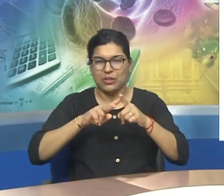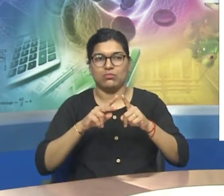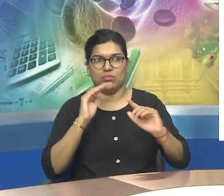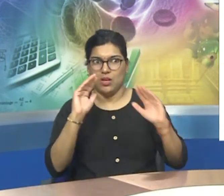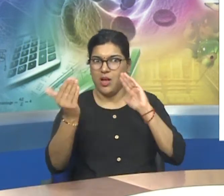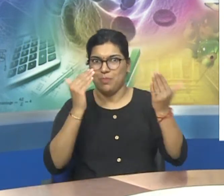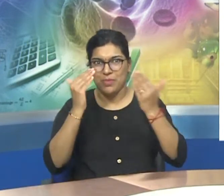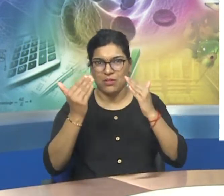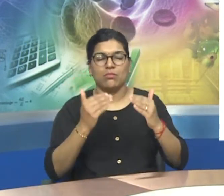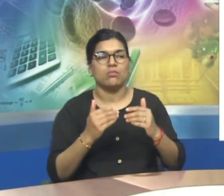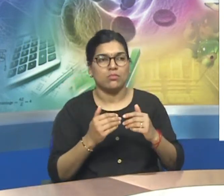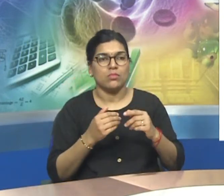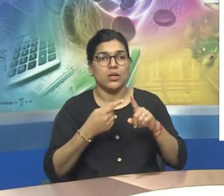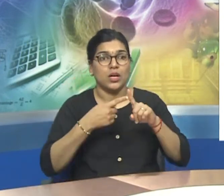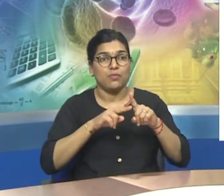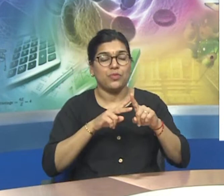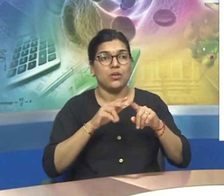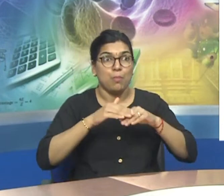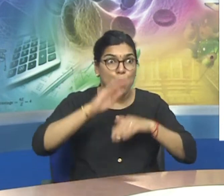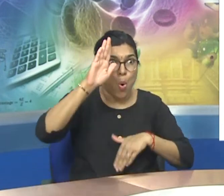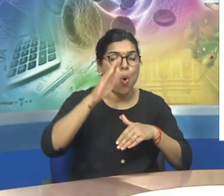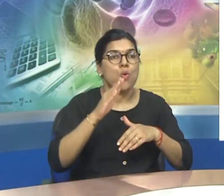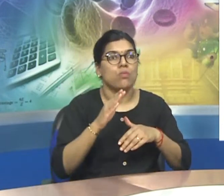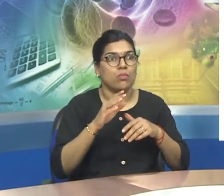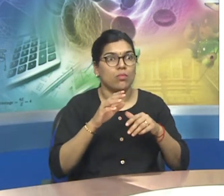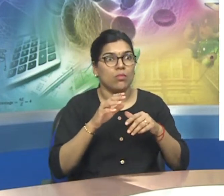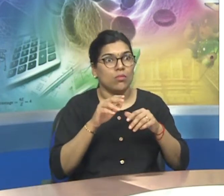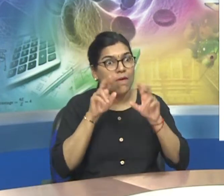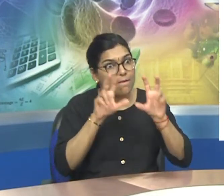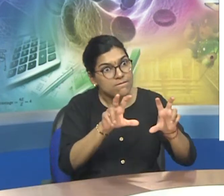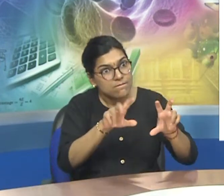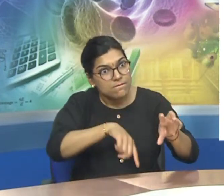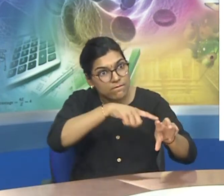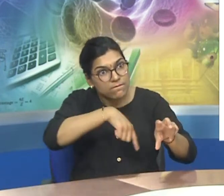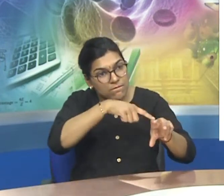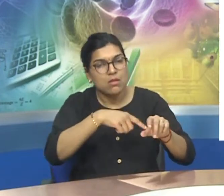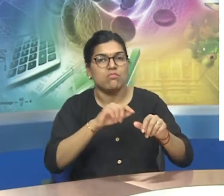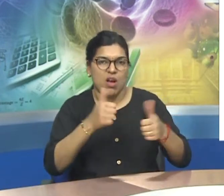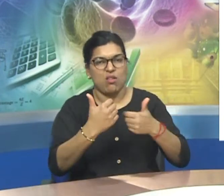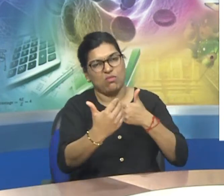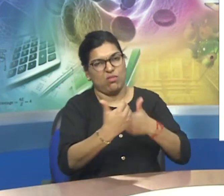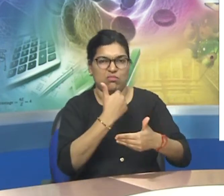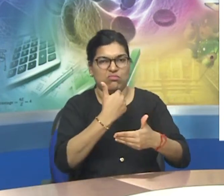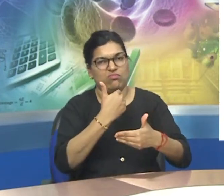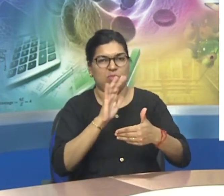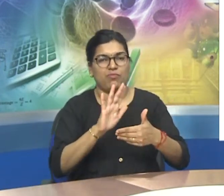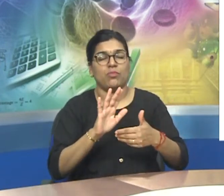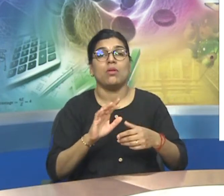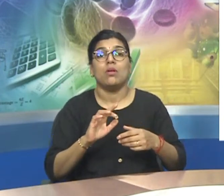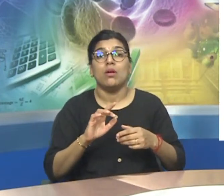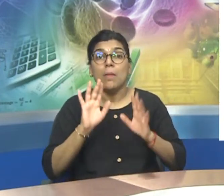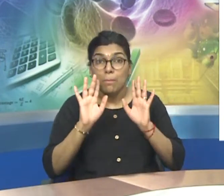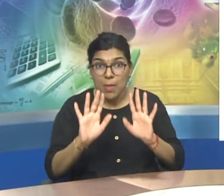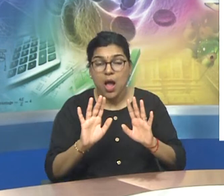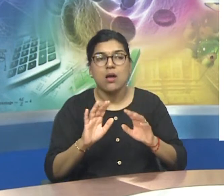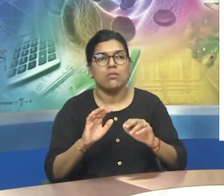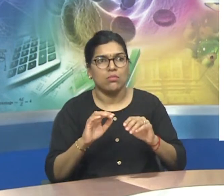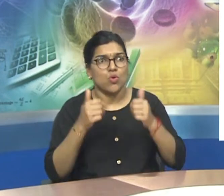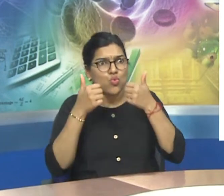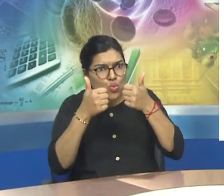So we have understood the good and bad effects of television. Is it harmful or it is useful?